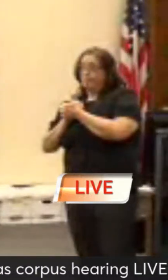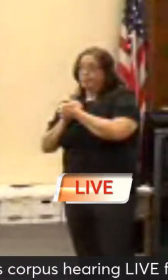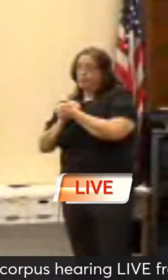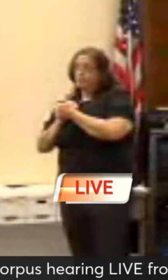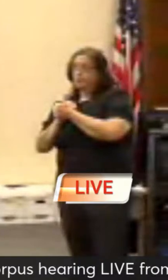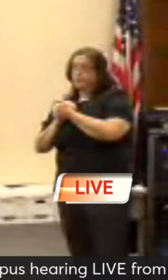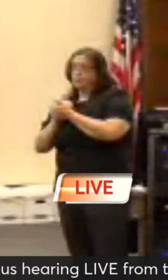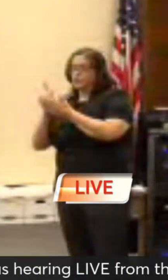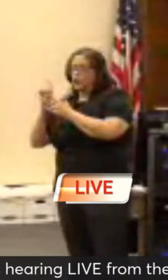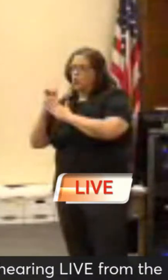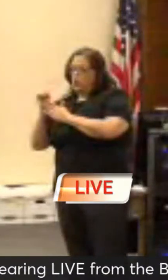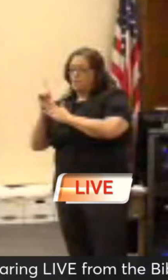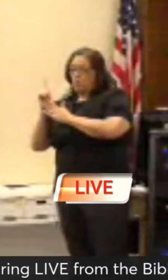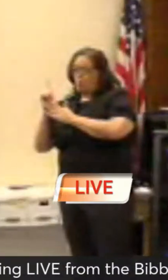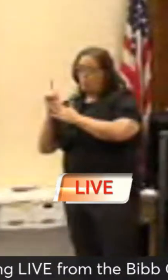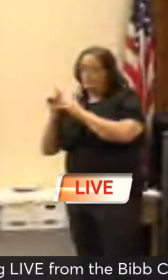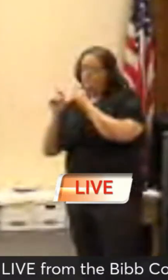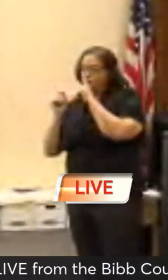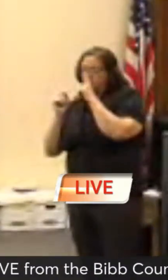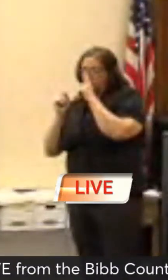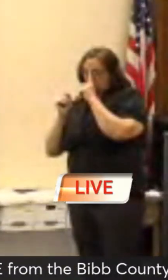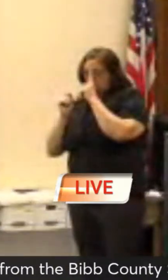On the list.